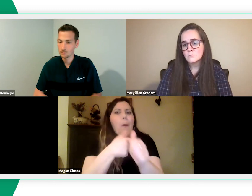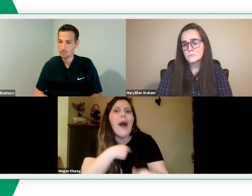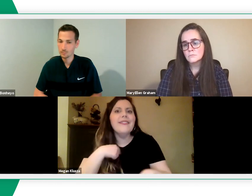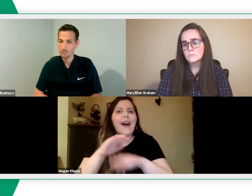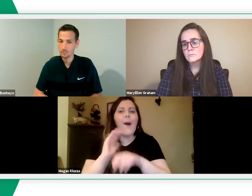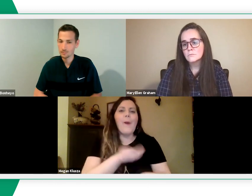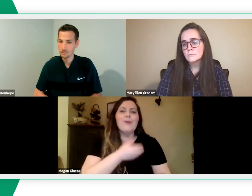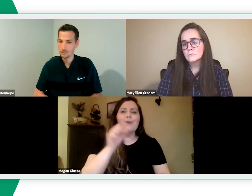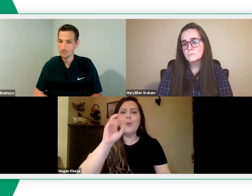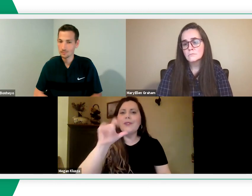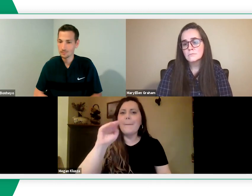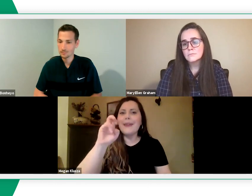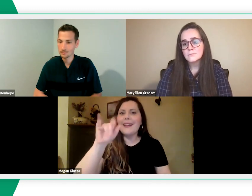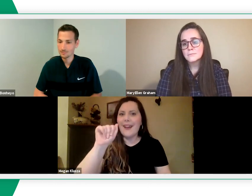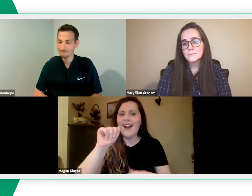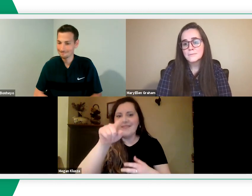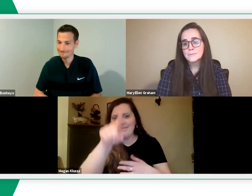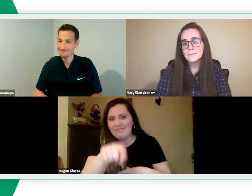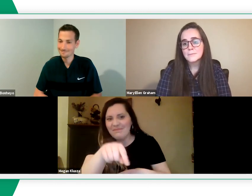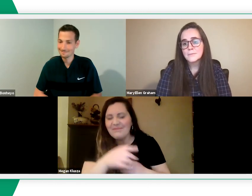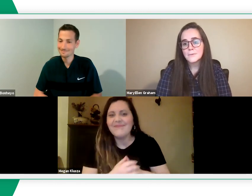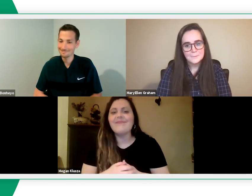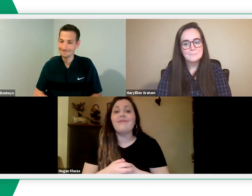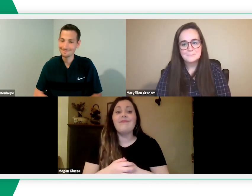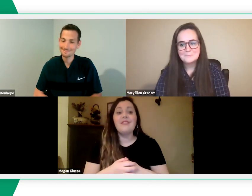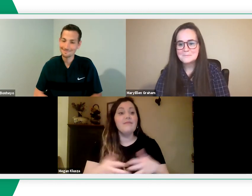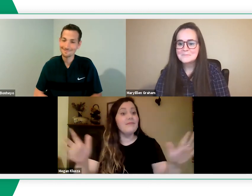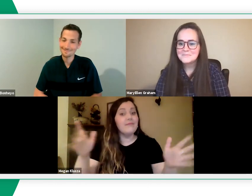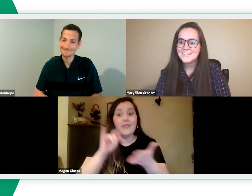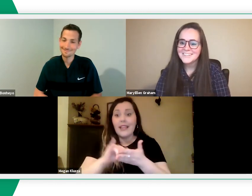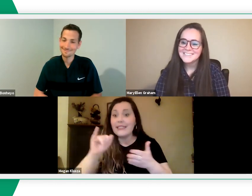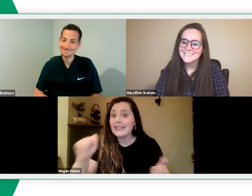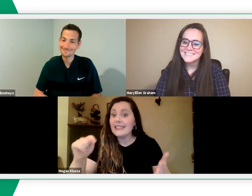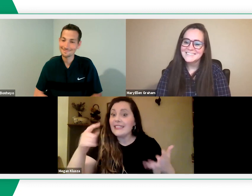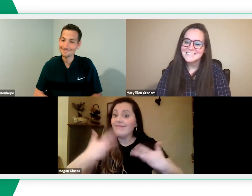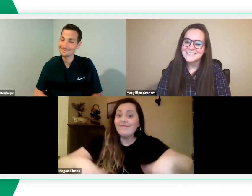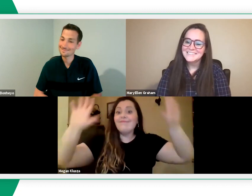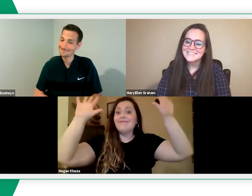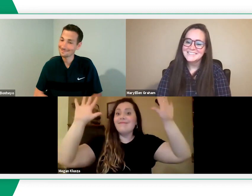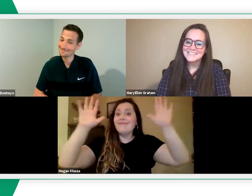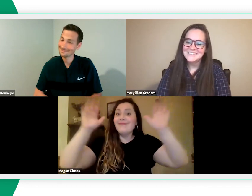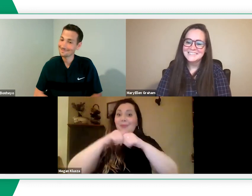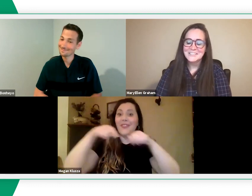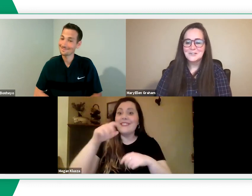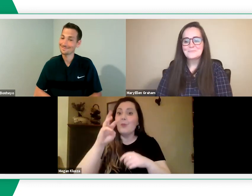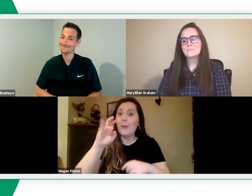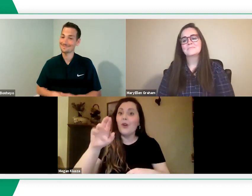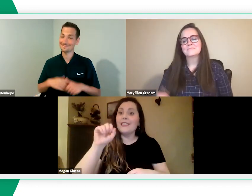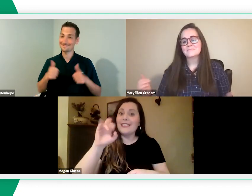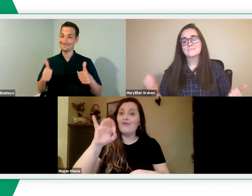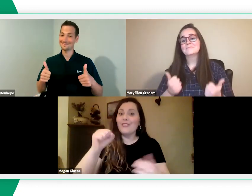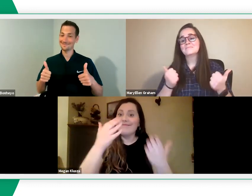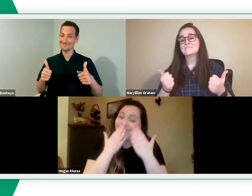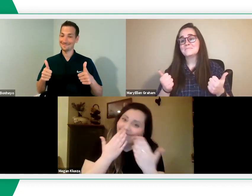csdlearns.com. Also, you can follow us on our social media channels listed here: Facebook, Instagram, Twitter, and LinkedIn. That's